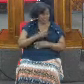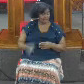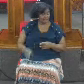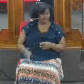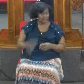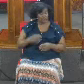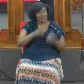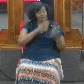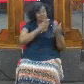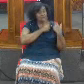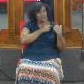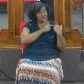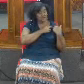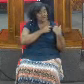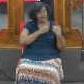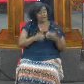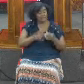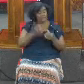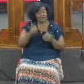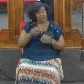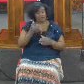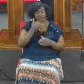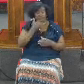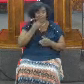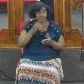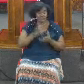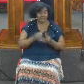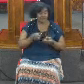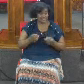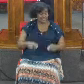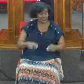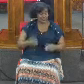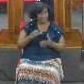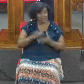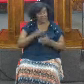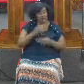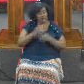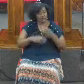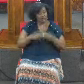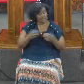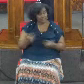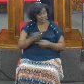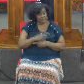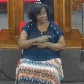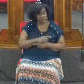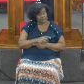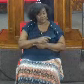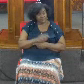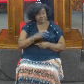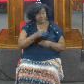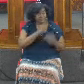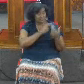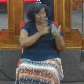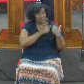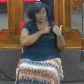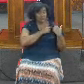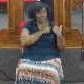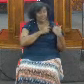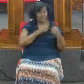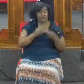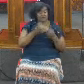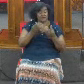are responsible for much of the foolishness, much of the problems we see in our society, and the responsibility of spreading